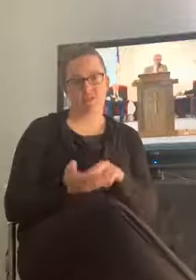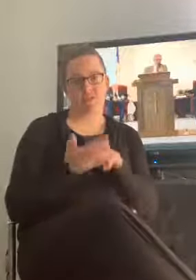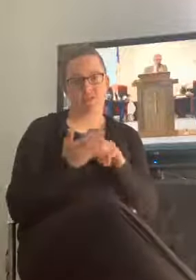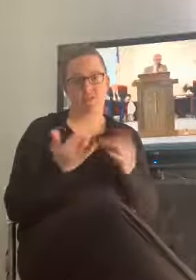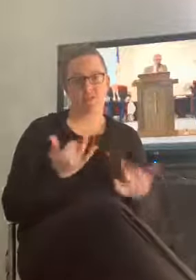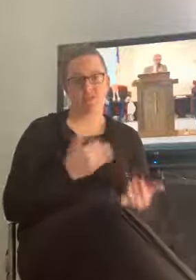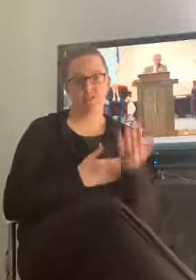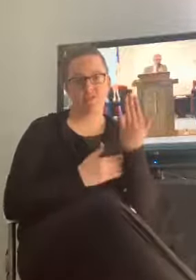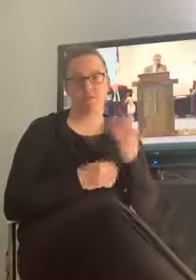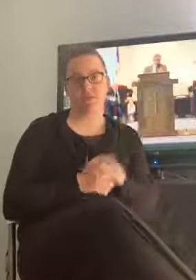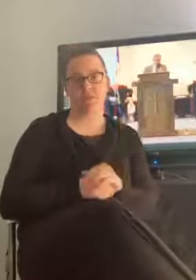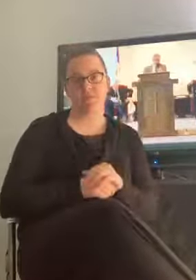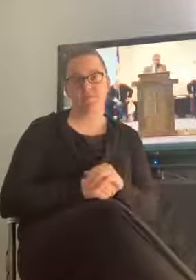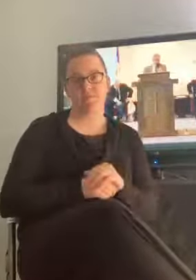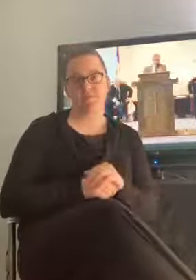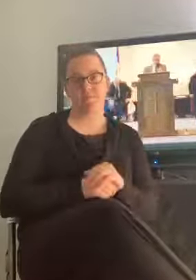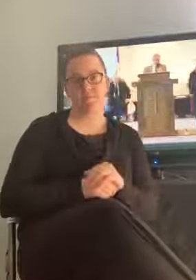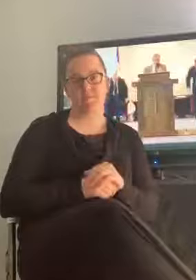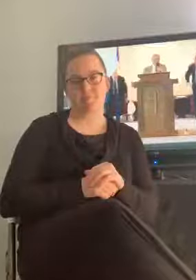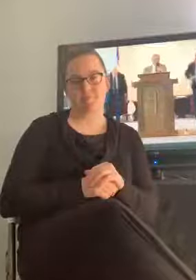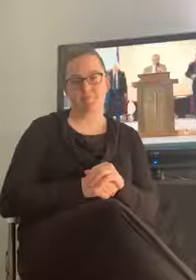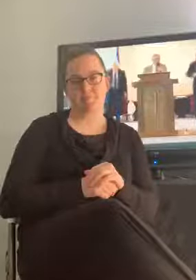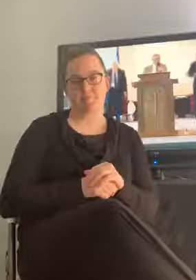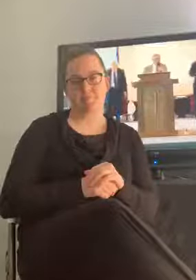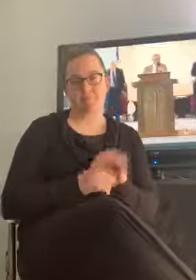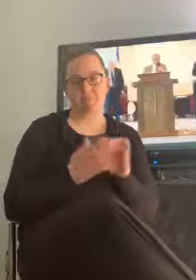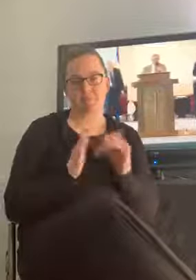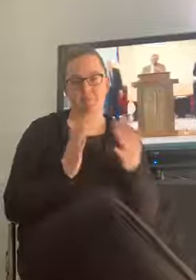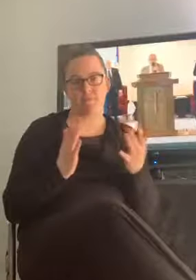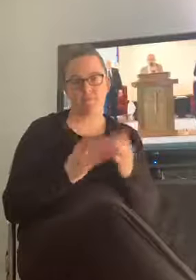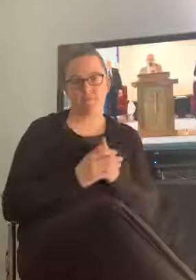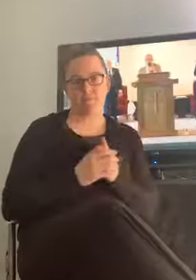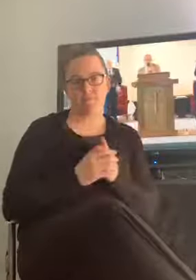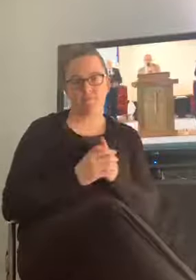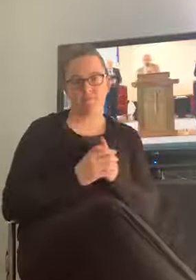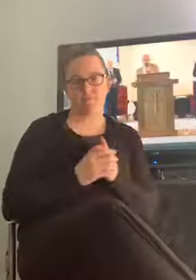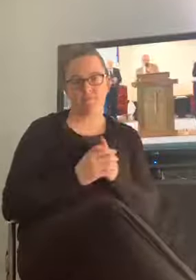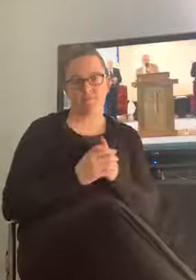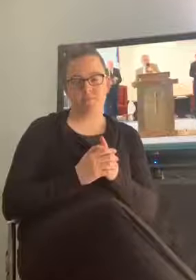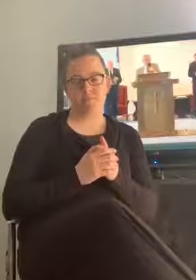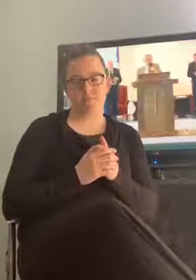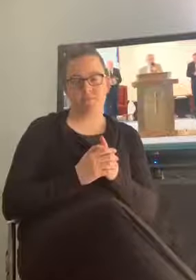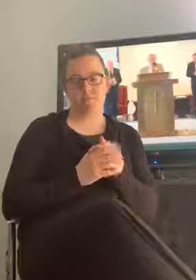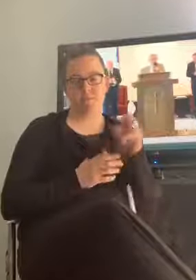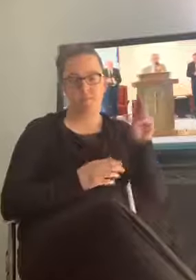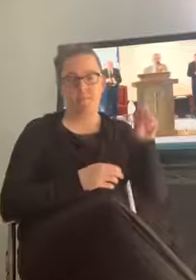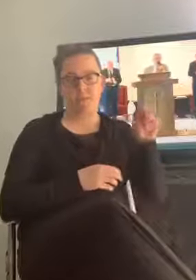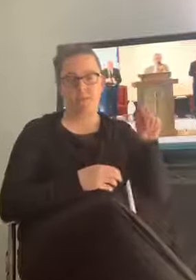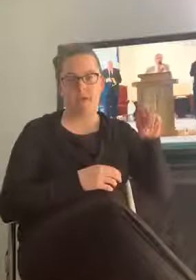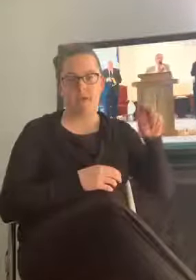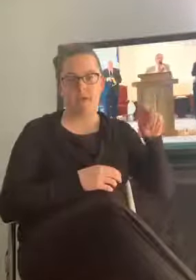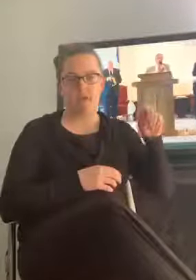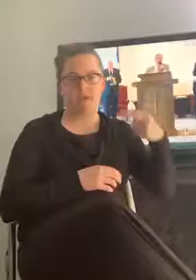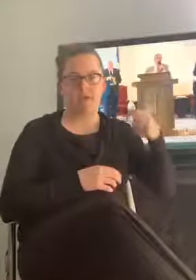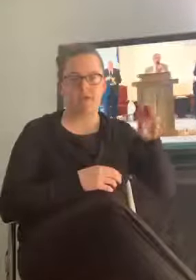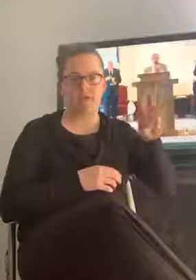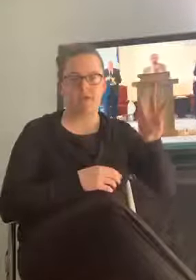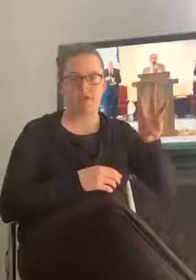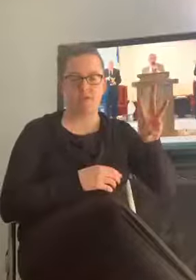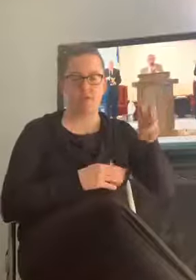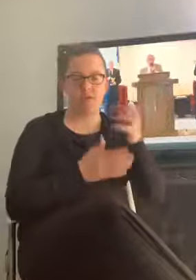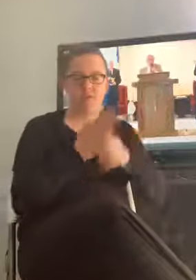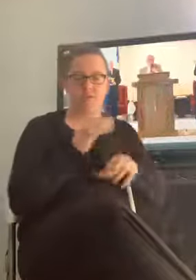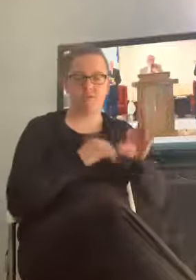direct your attention to the word of the Lord this morning. We're going to turn your attention to Matthew chapter 21.